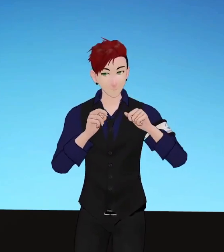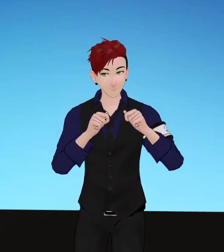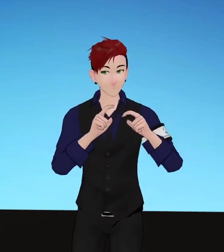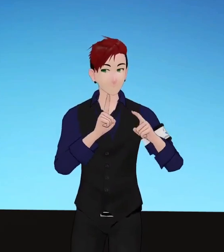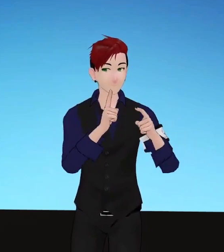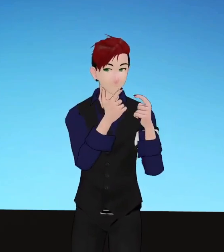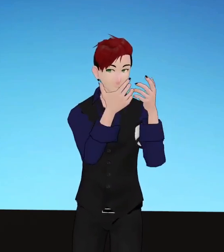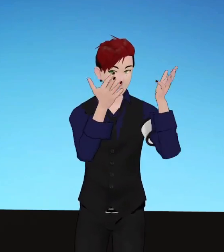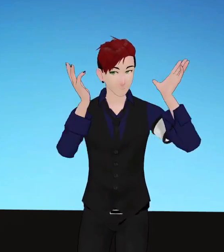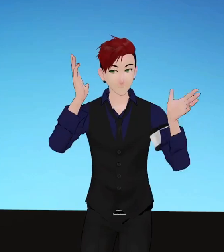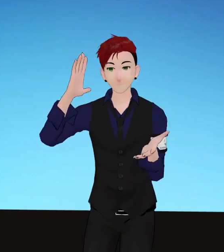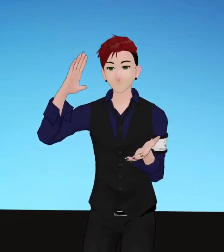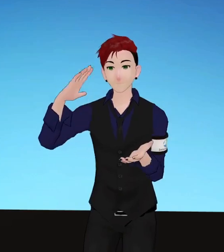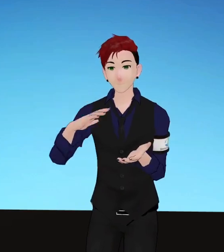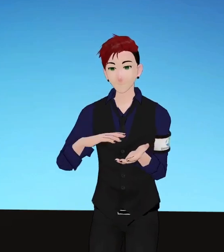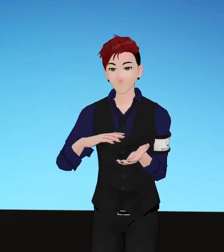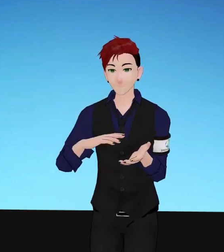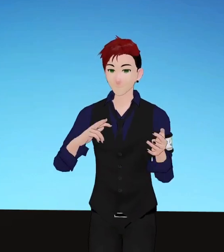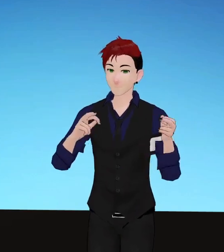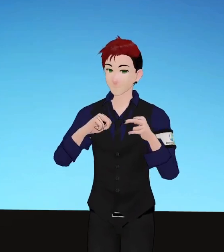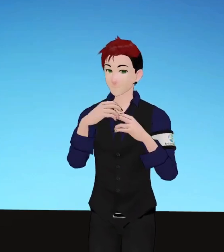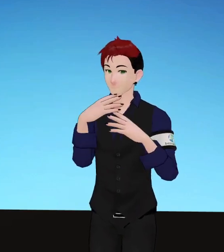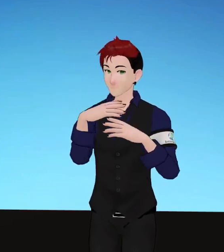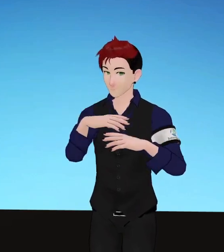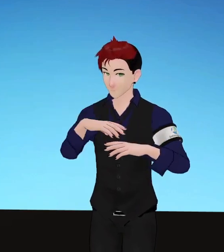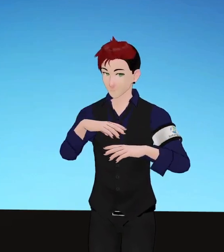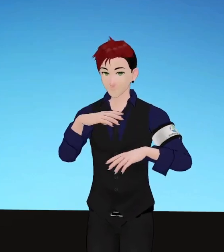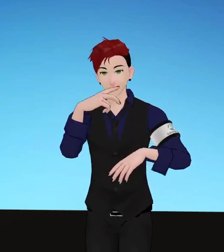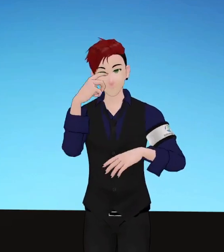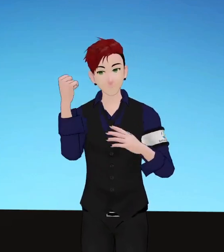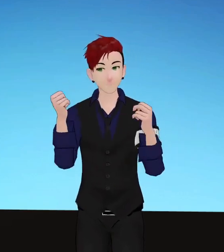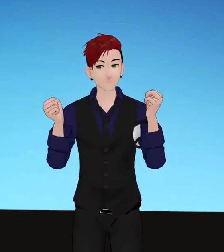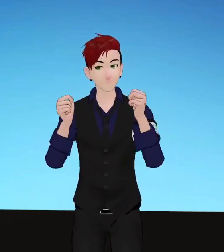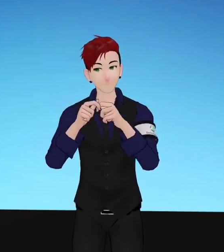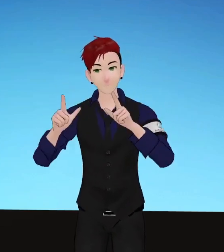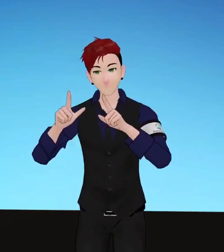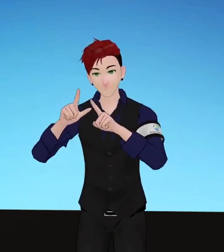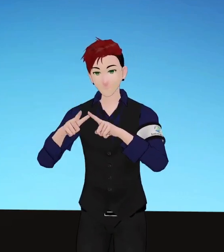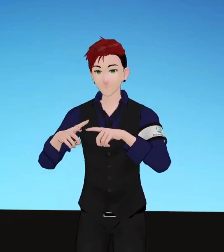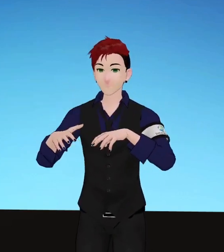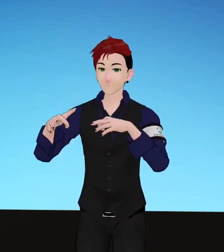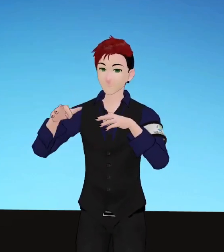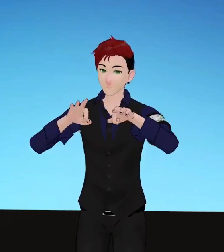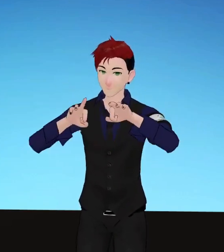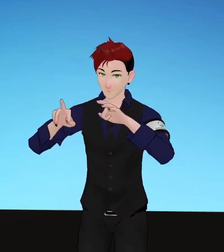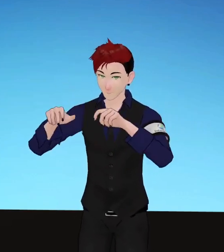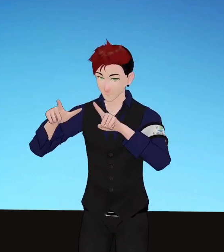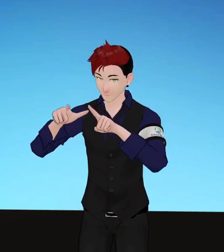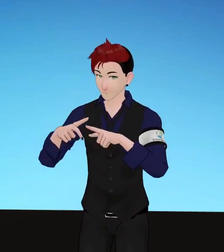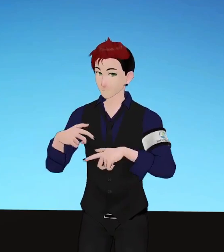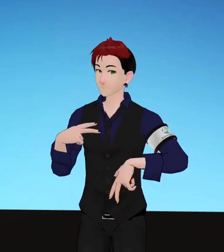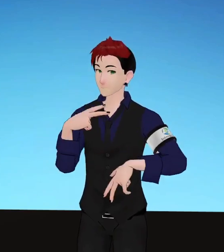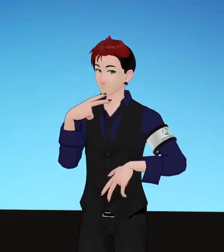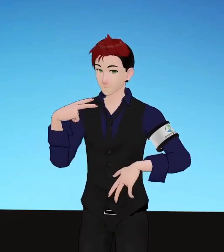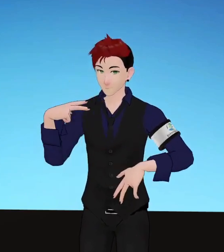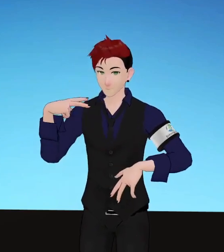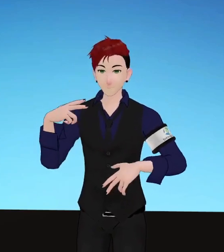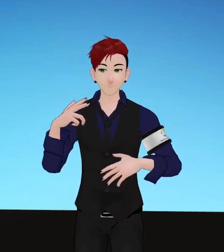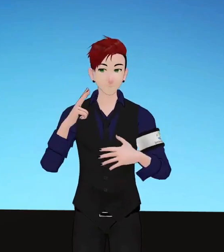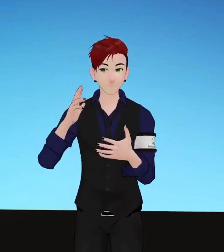because many sort of words like adjectives or verbs are missed because they are